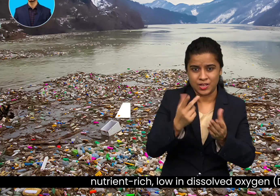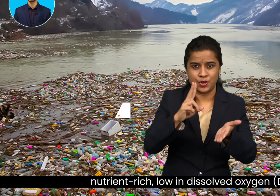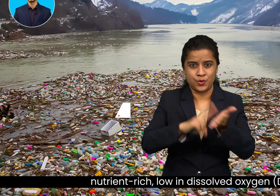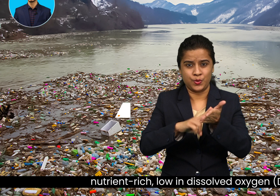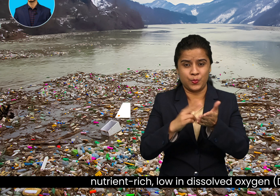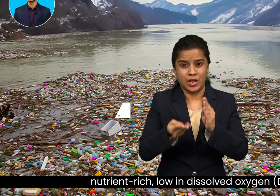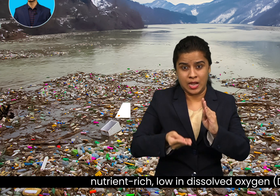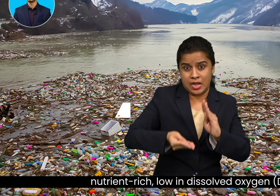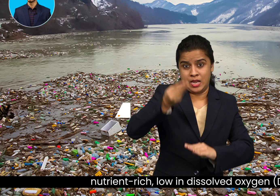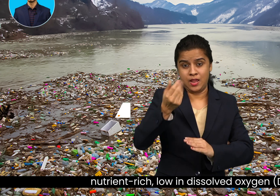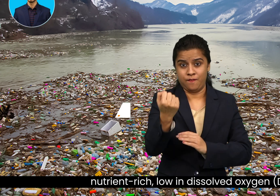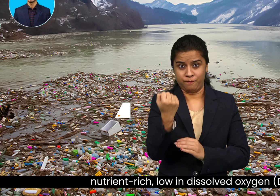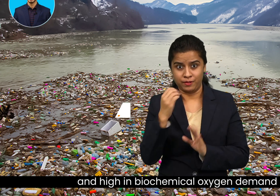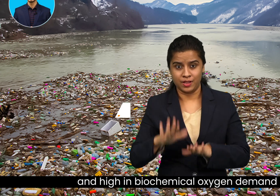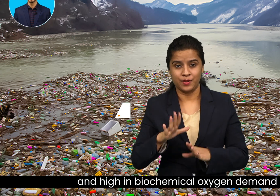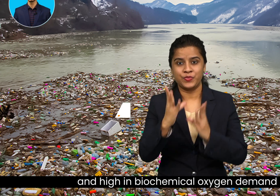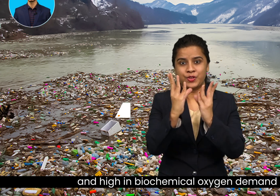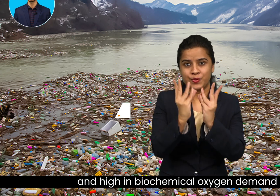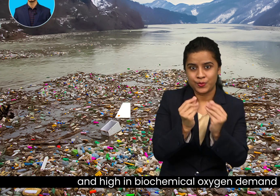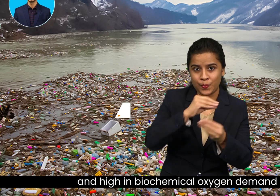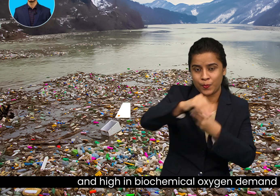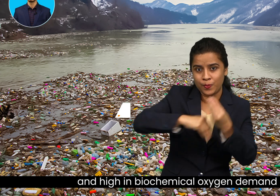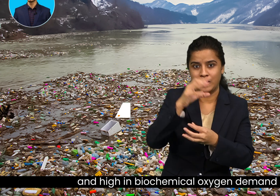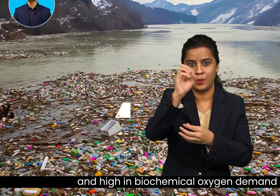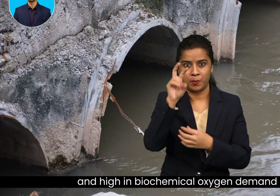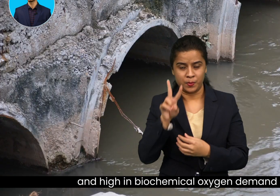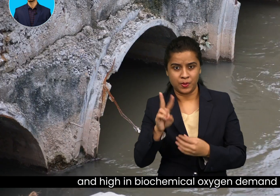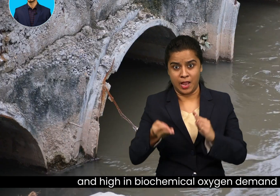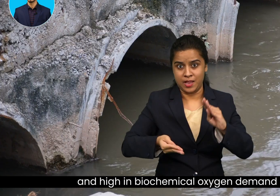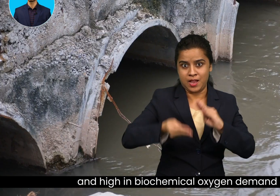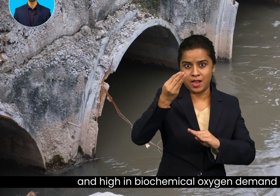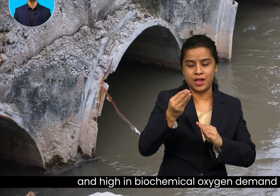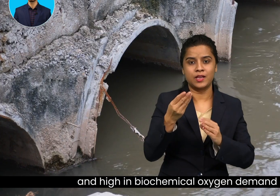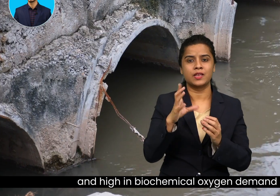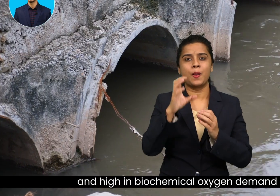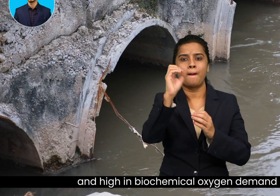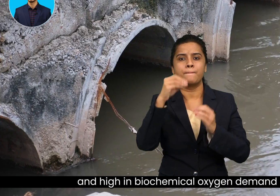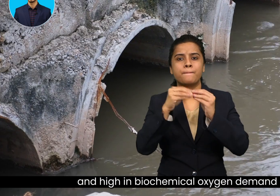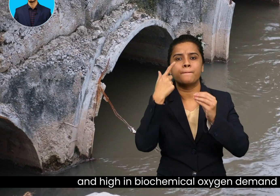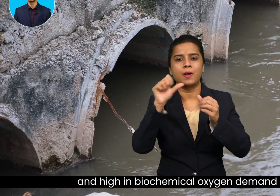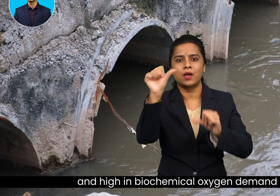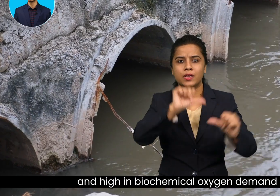dissolved oxygen DO and high in biochemical oxygen demand